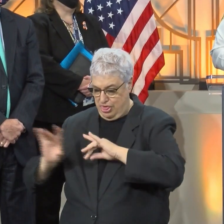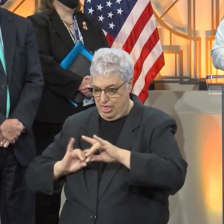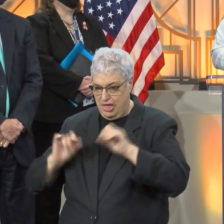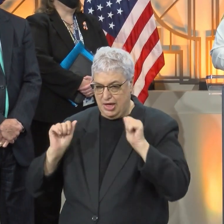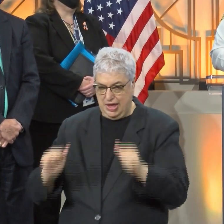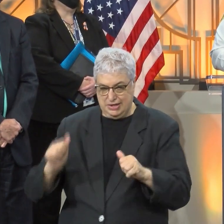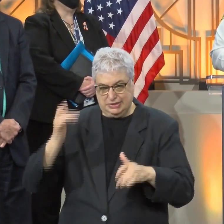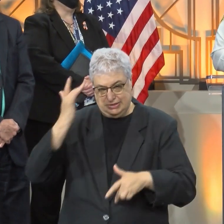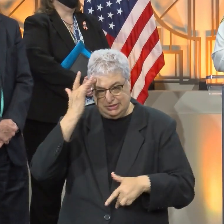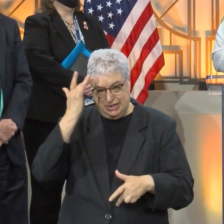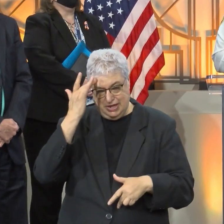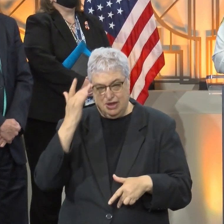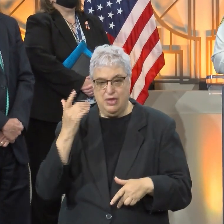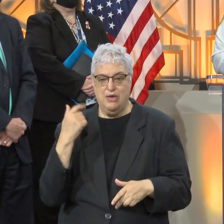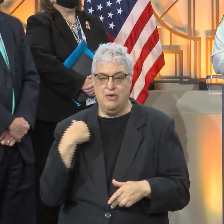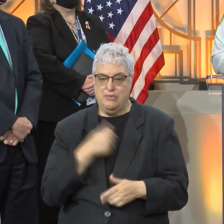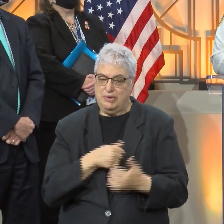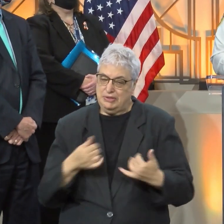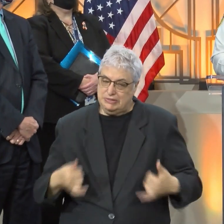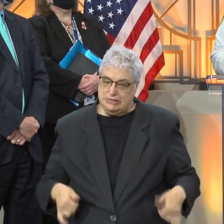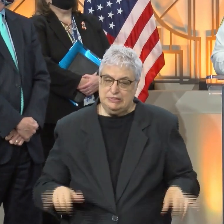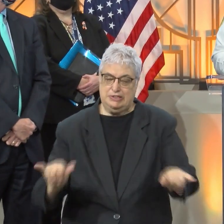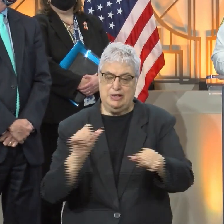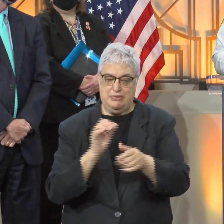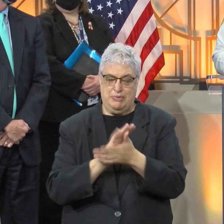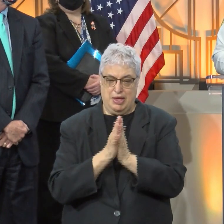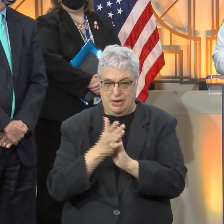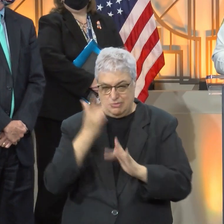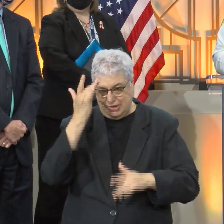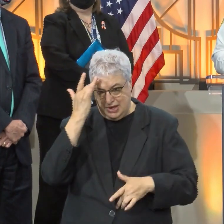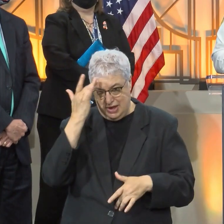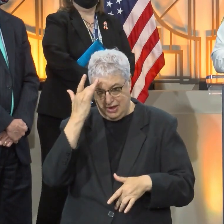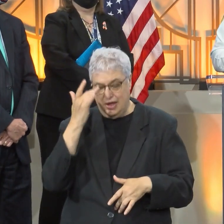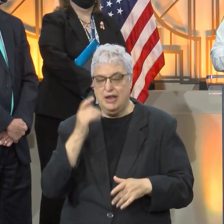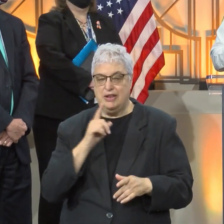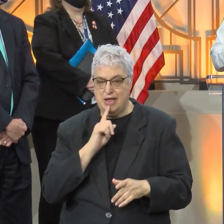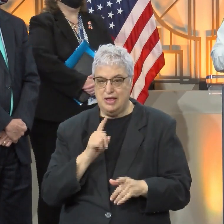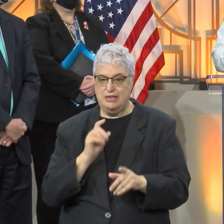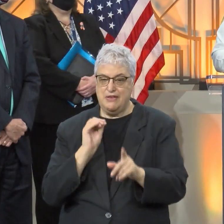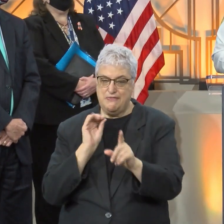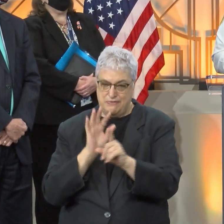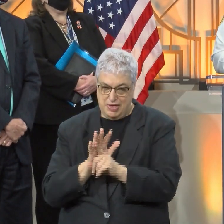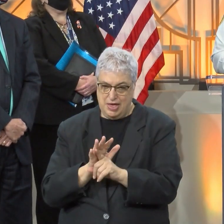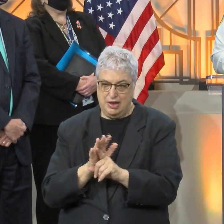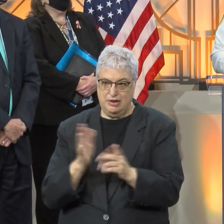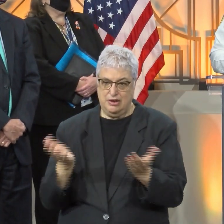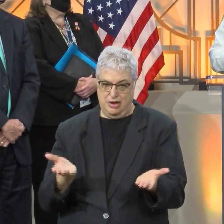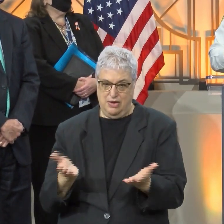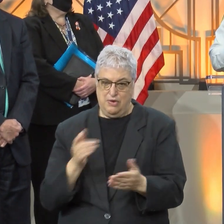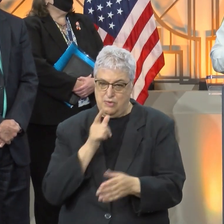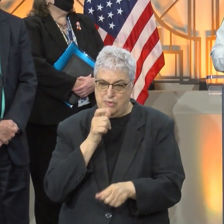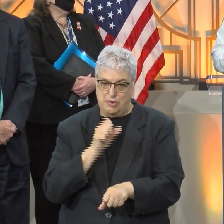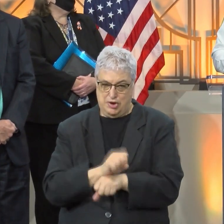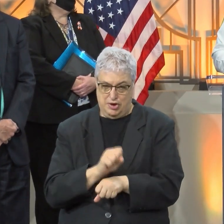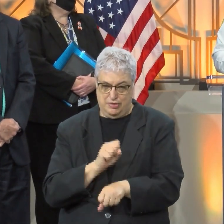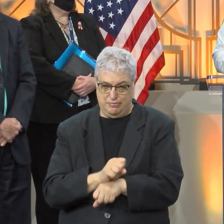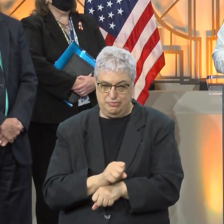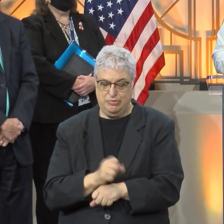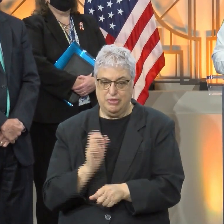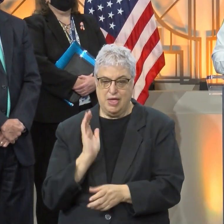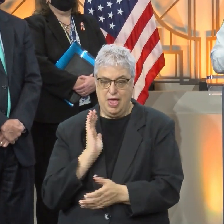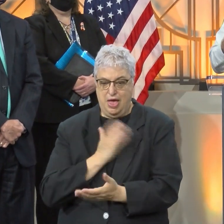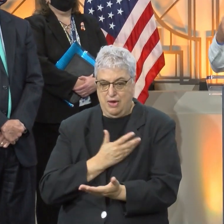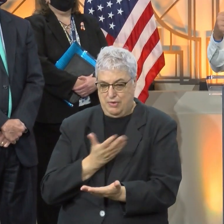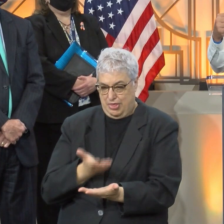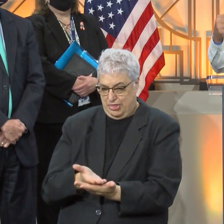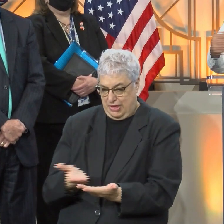the mayor mentioned, we are not immune to the virus as well, so it does impact personnel. But we are doing everything we can with the resources that we have